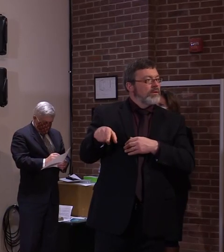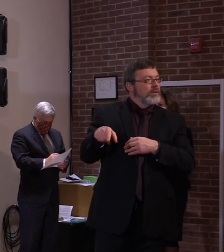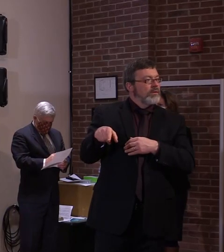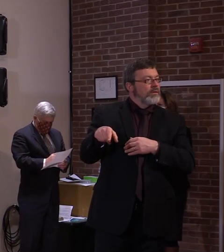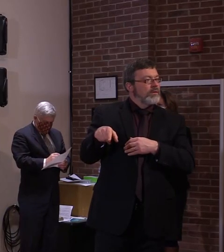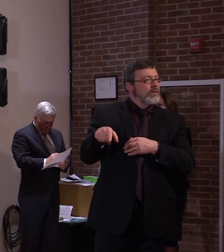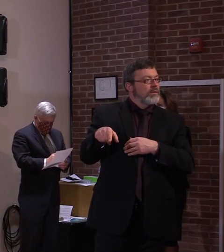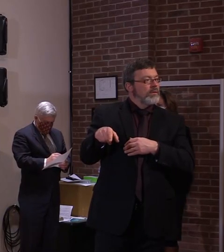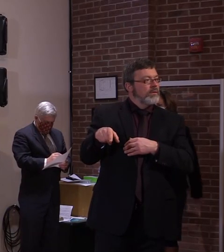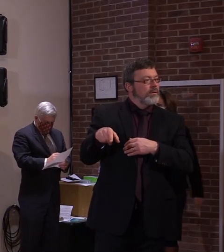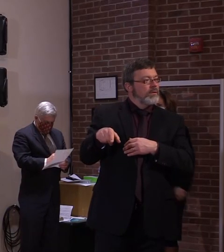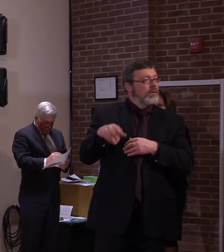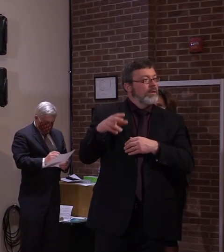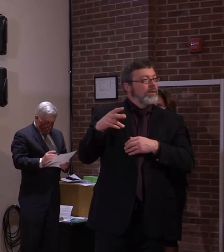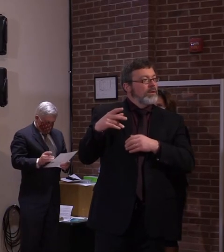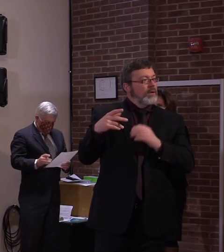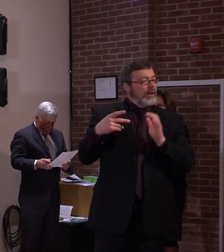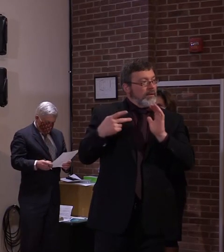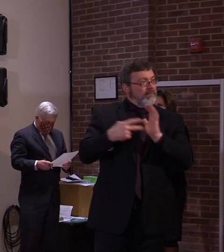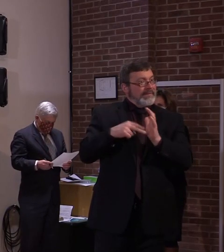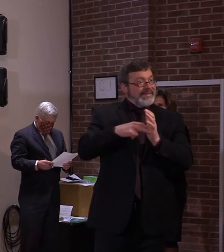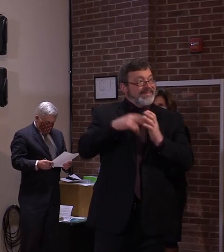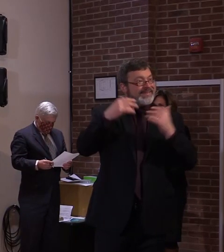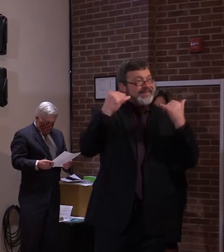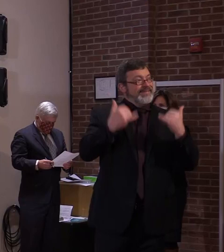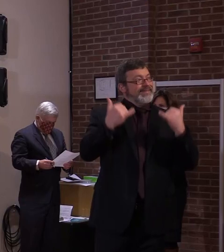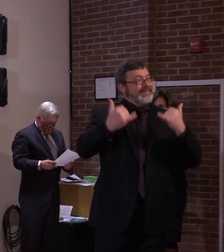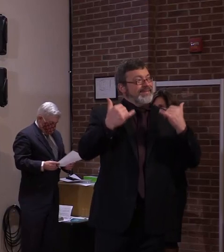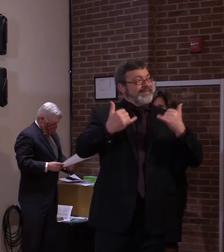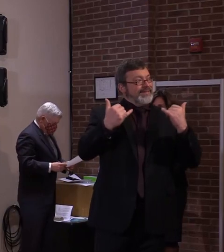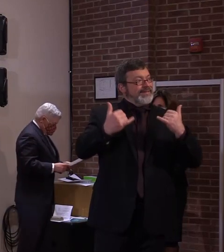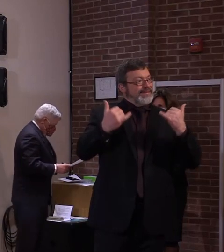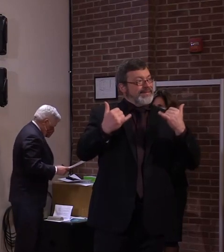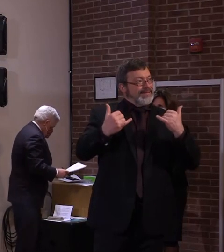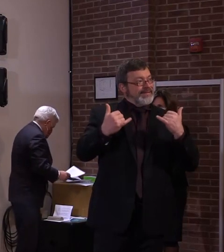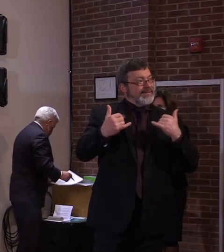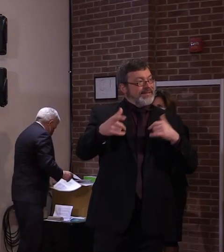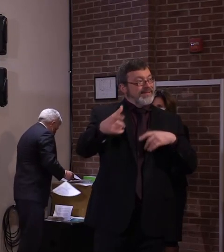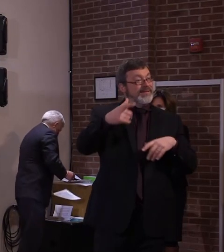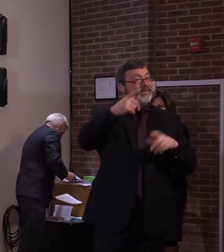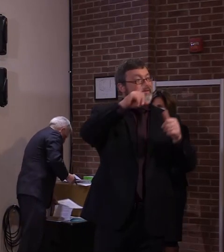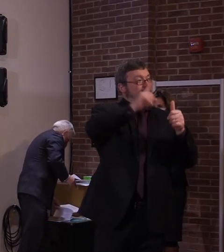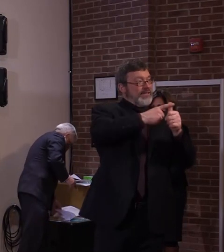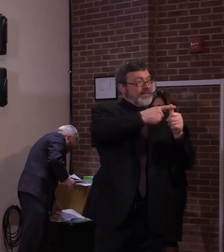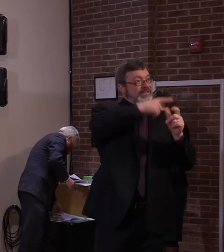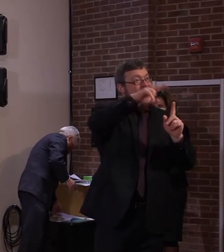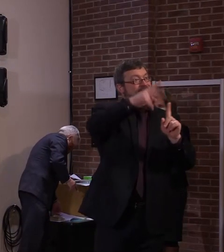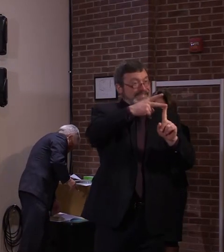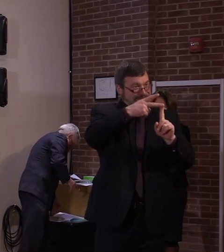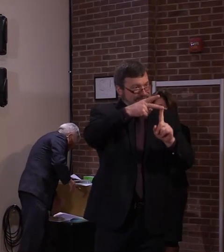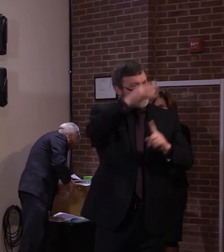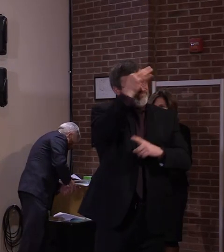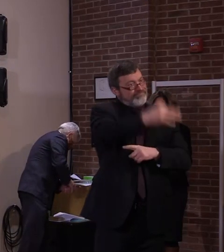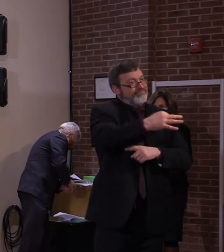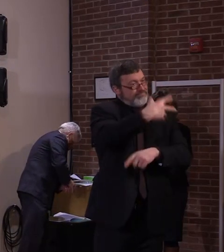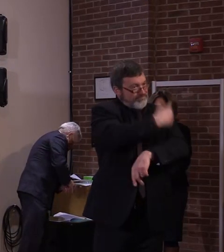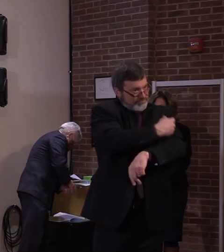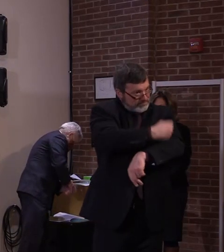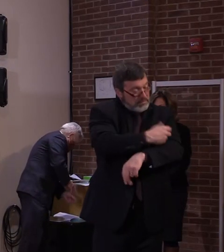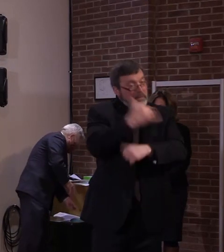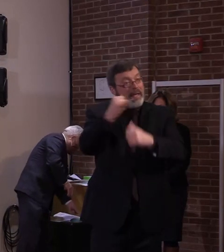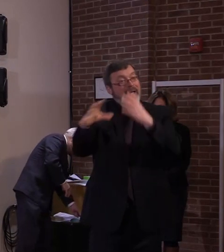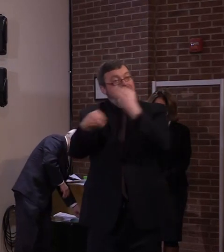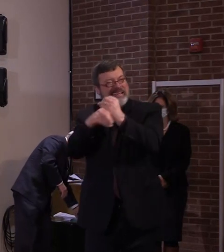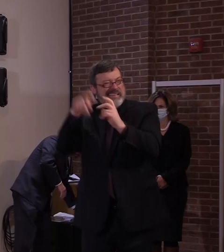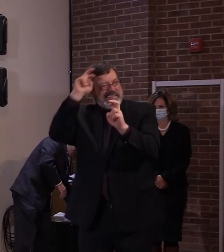on new knowledge about J&J and its antibody response Omicron? Yeah, I'll let Dr. Levine